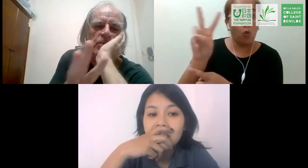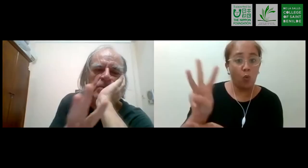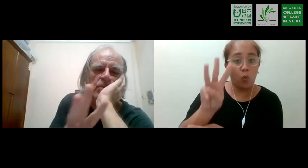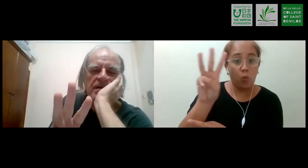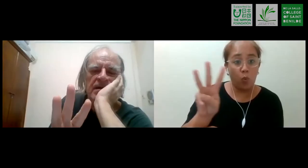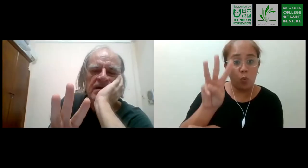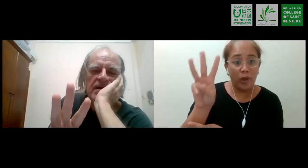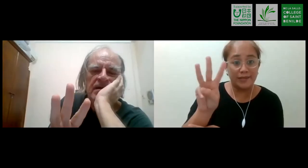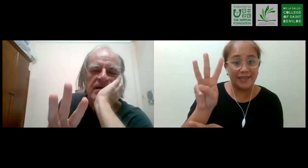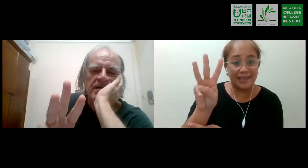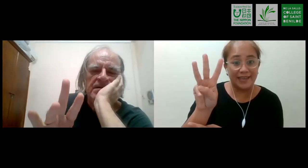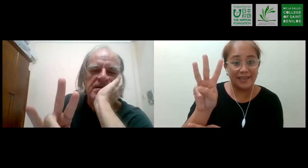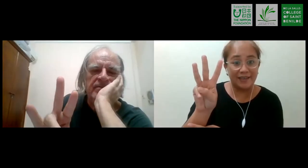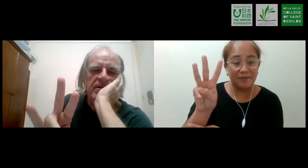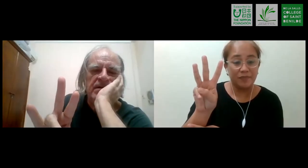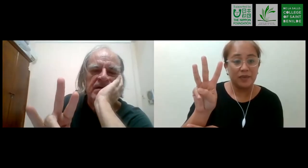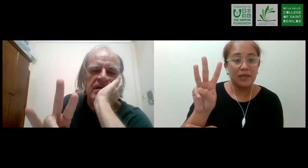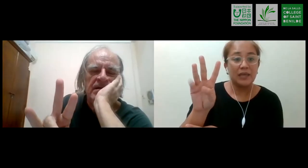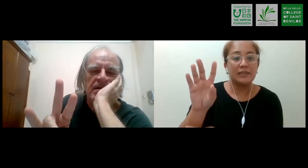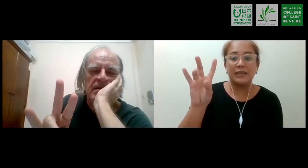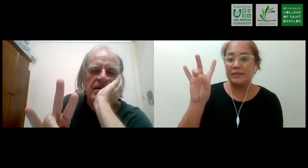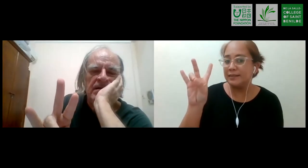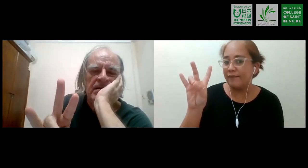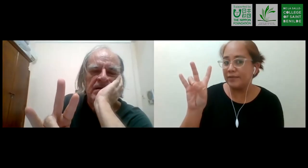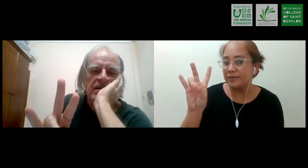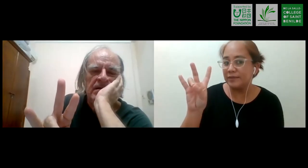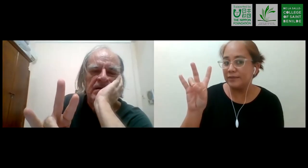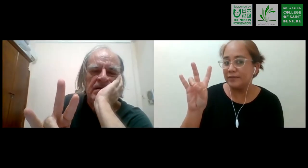then Wednesday, and then 7,